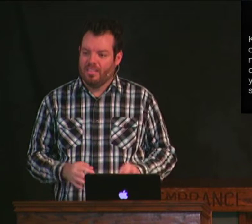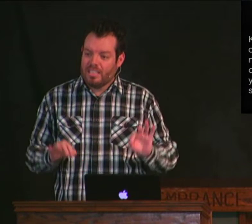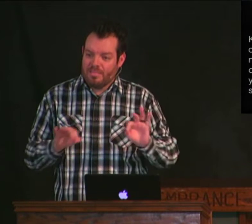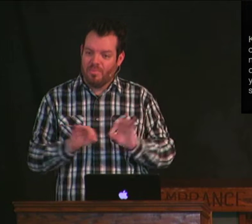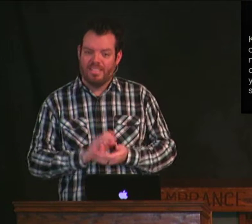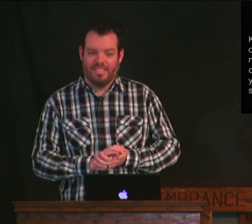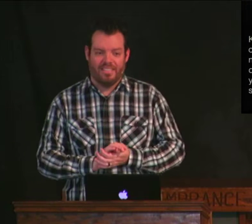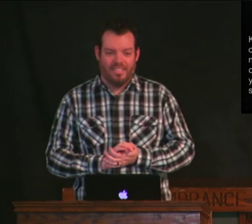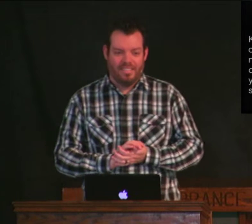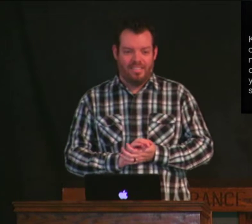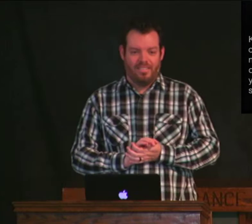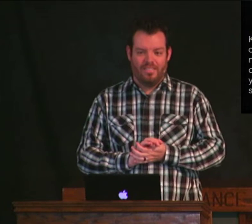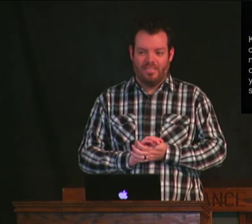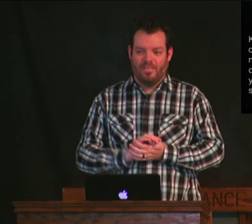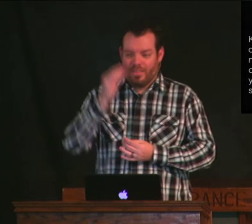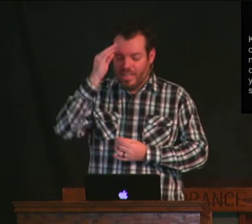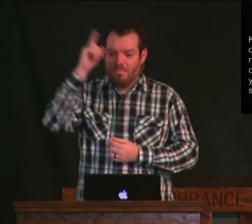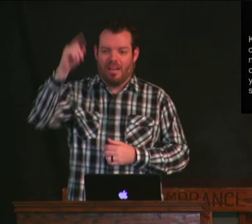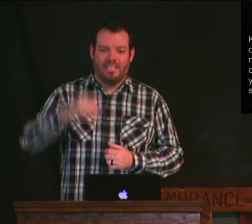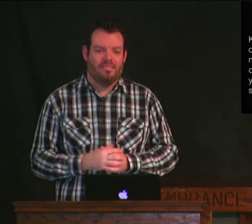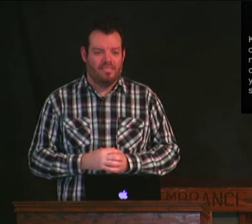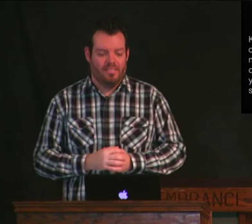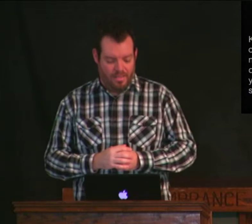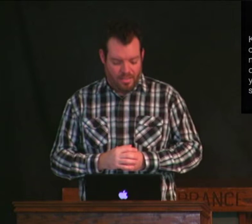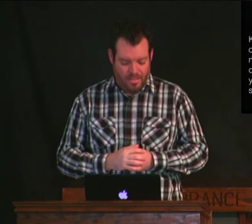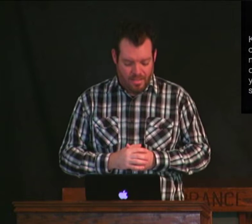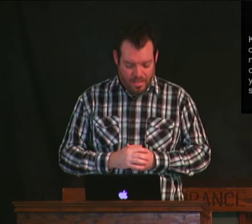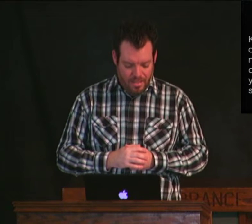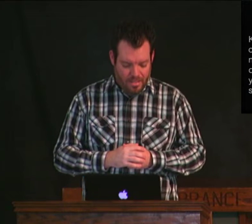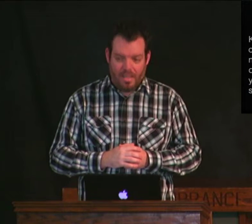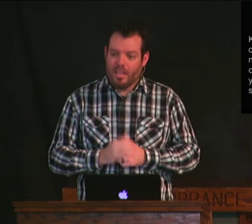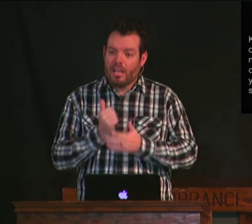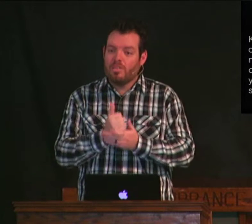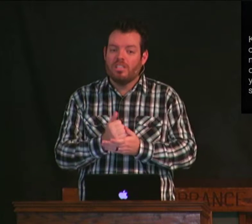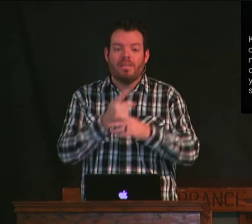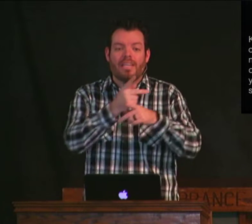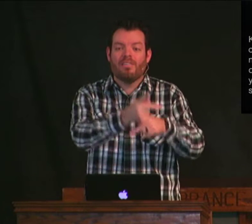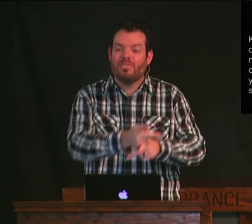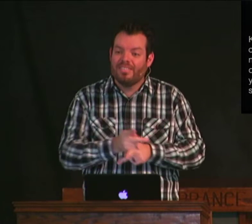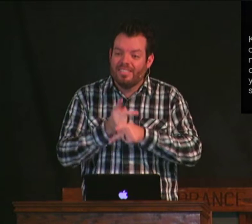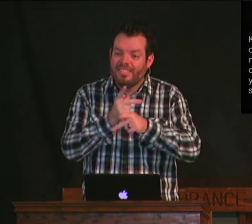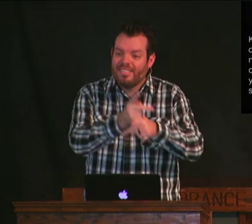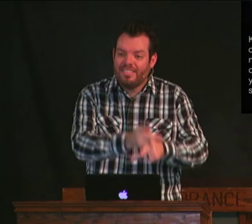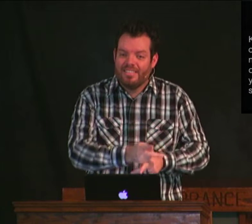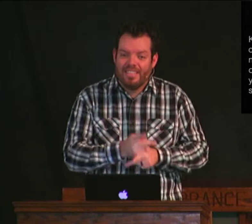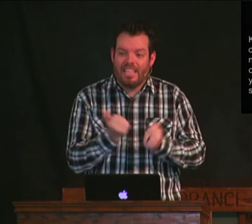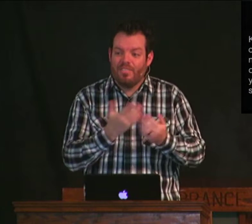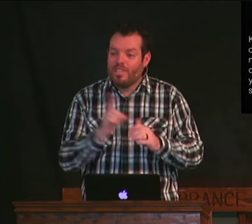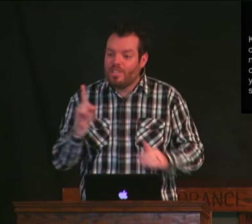That's important. And think about him. It helps you to be careful in everything you